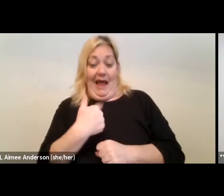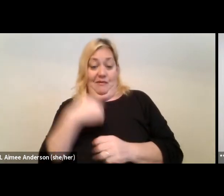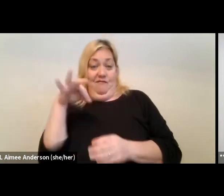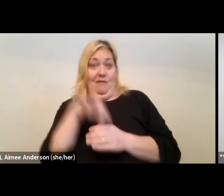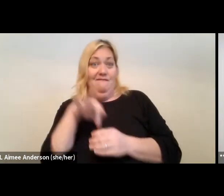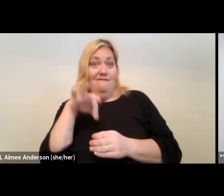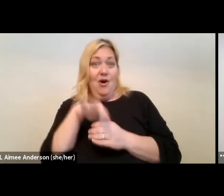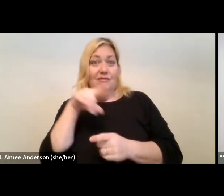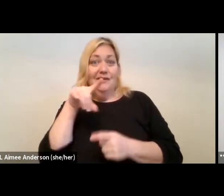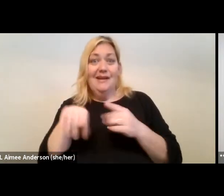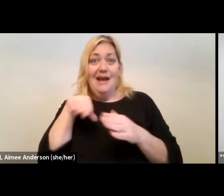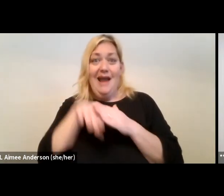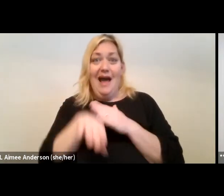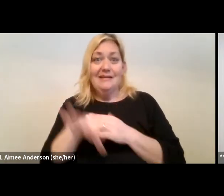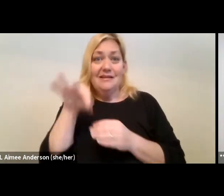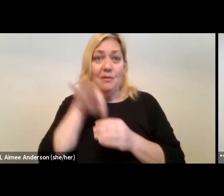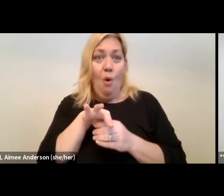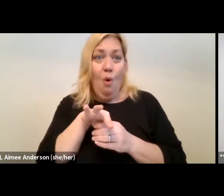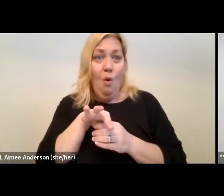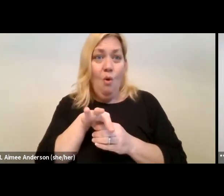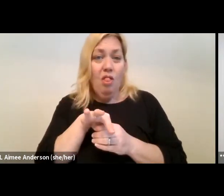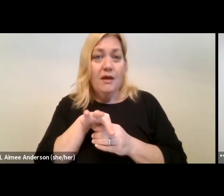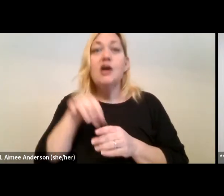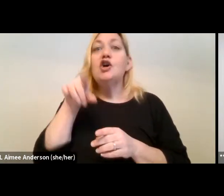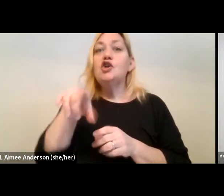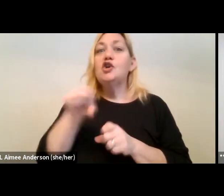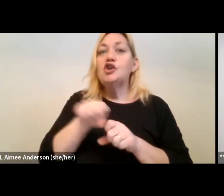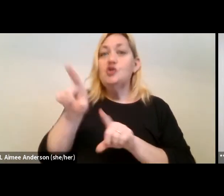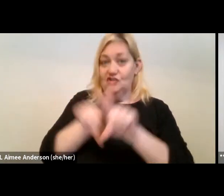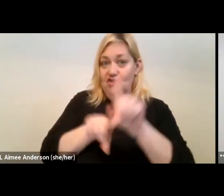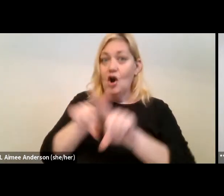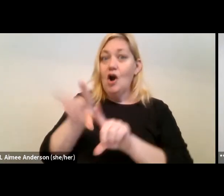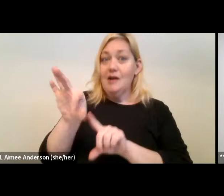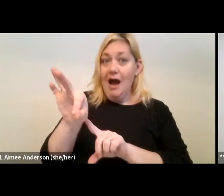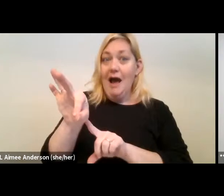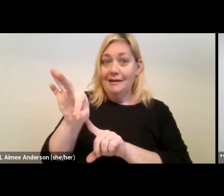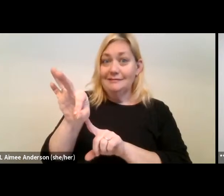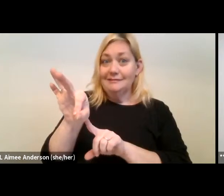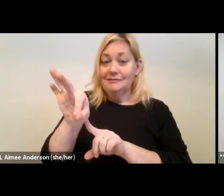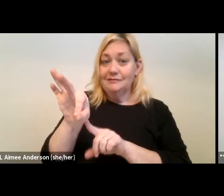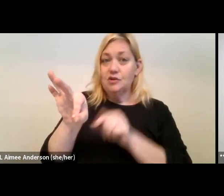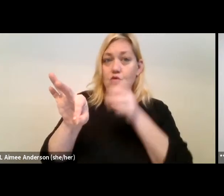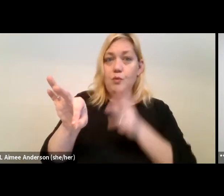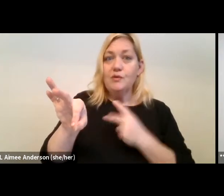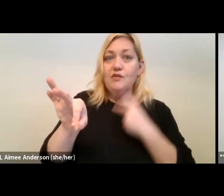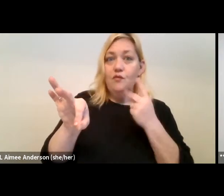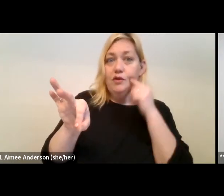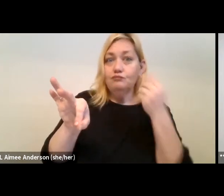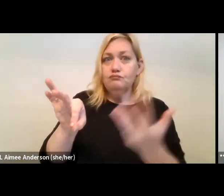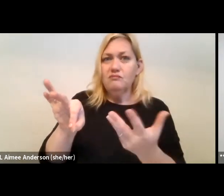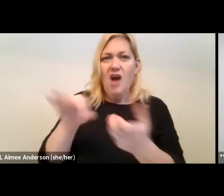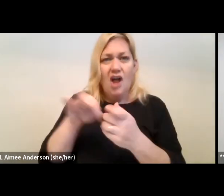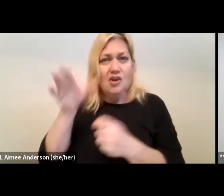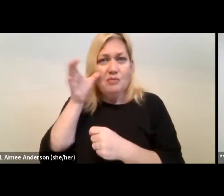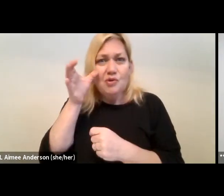poll available? You can do *9 if you'd like. On the computer?